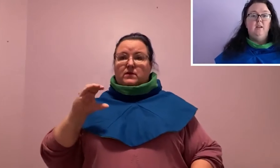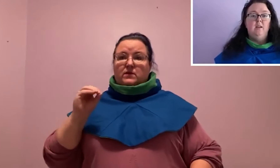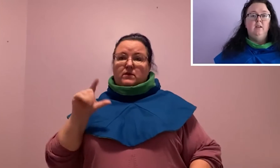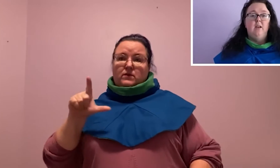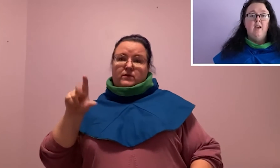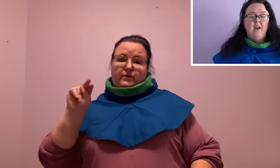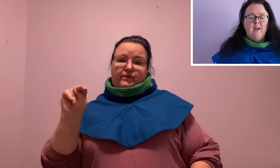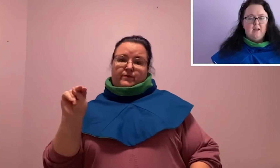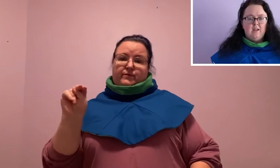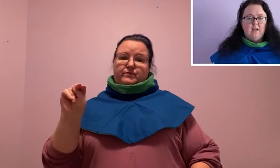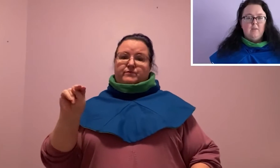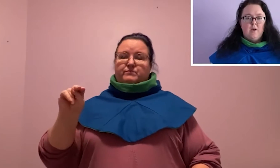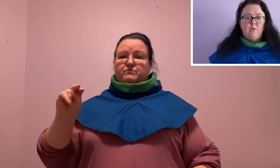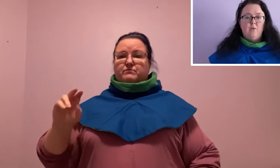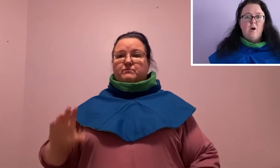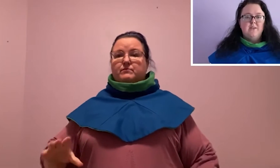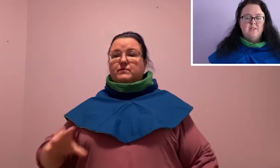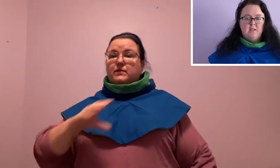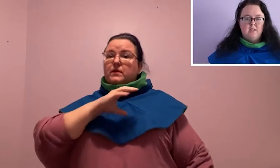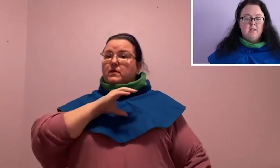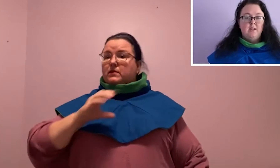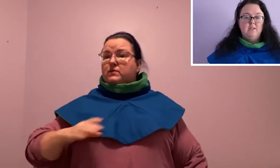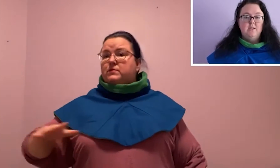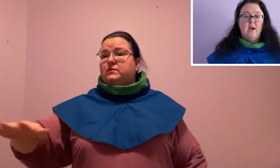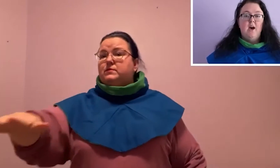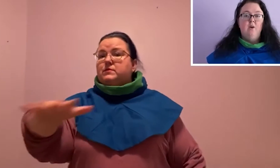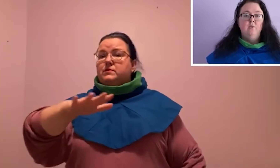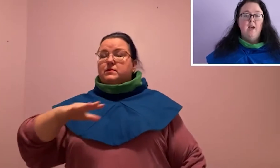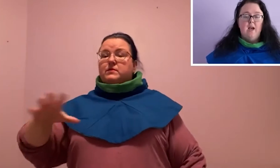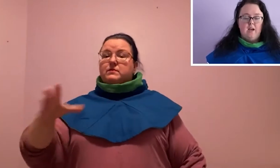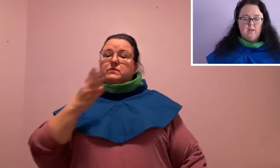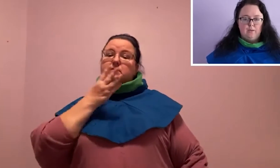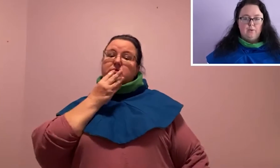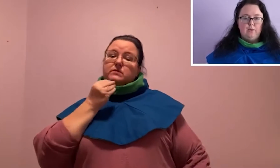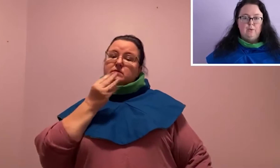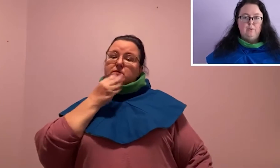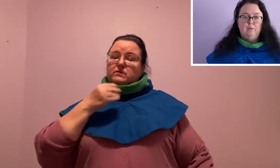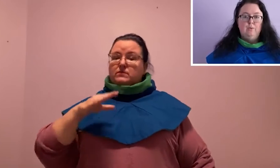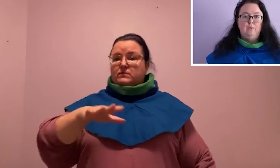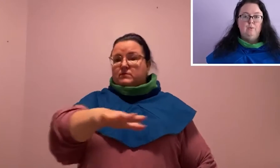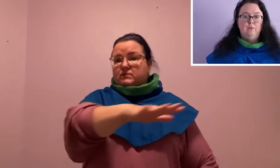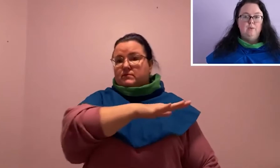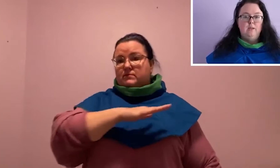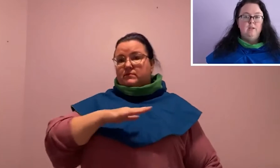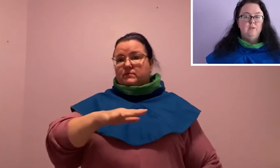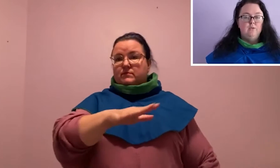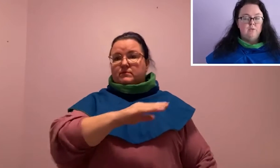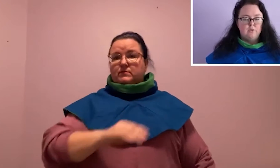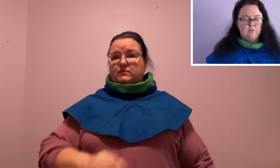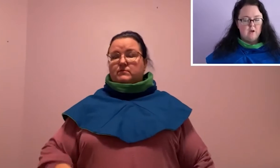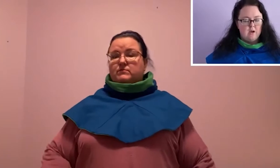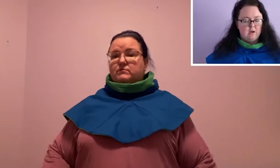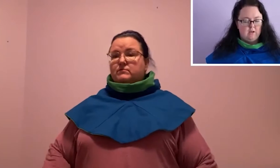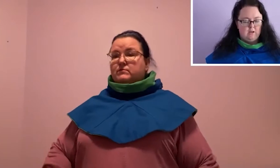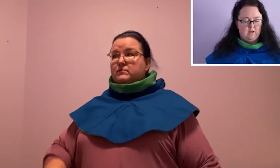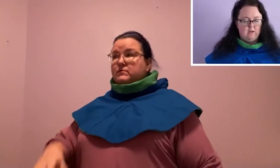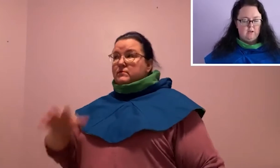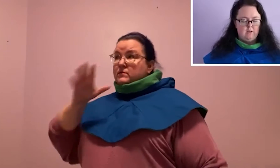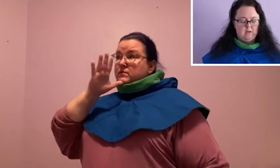flying. Eva walks in Lincoln Town and little Hugh is crying.